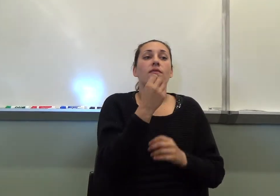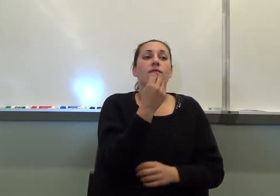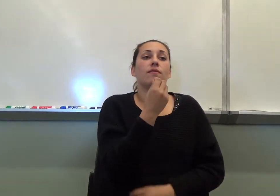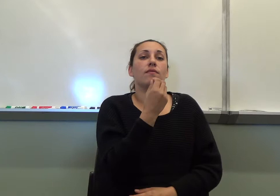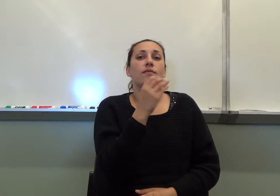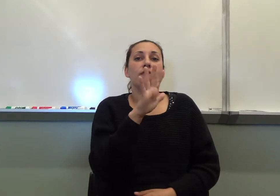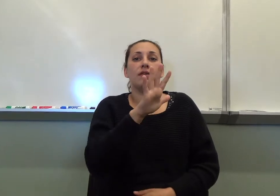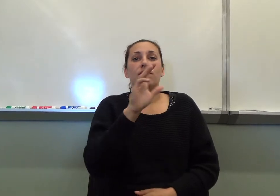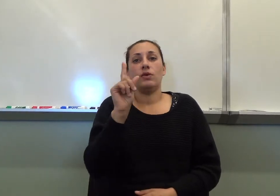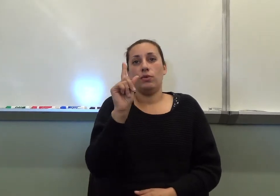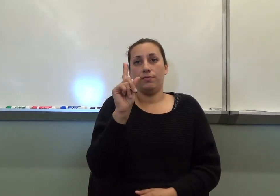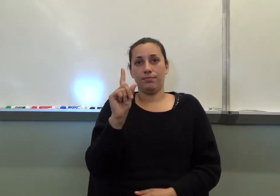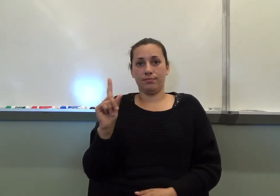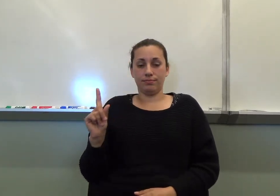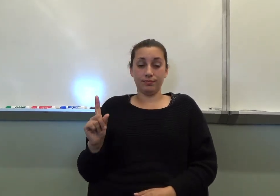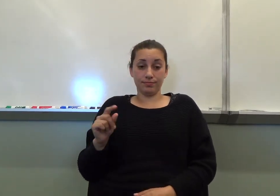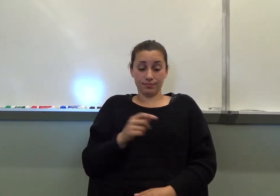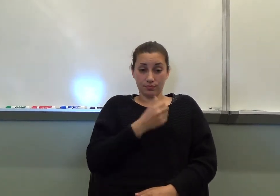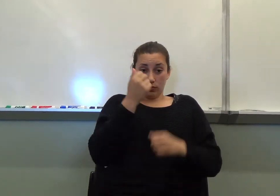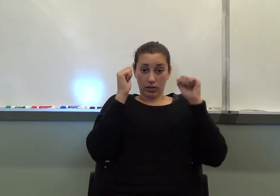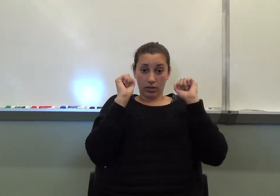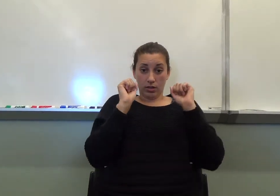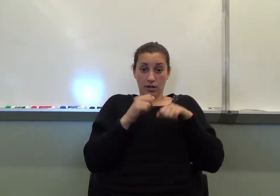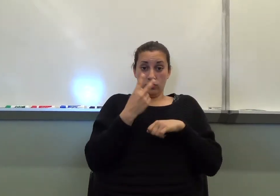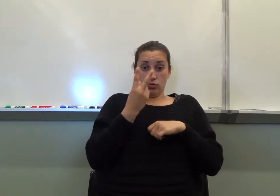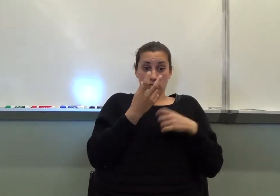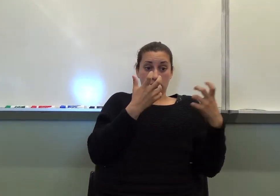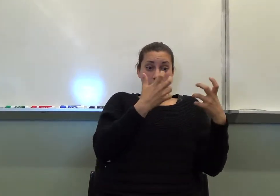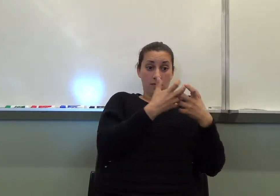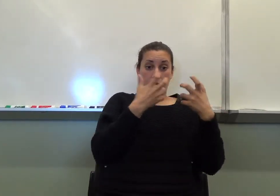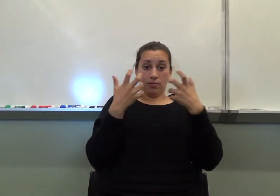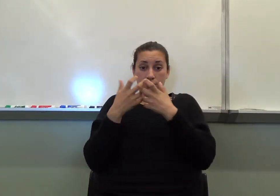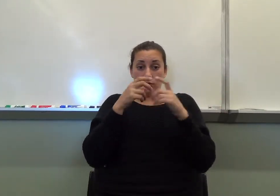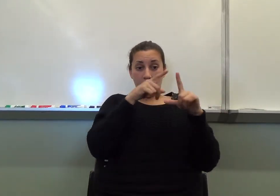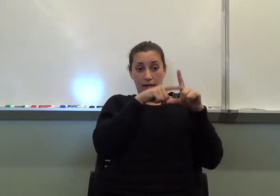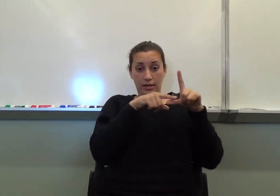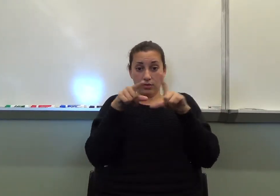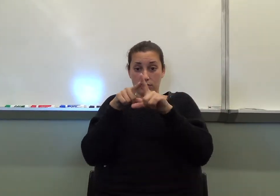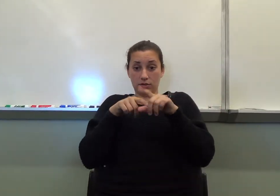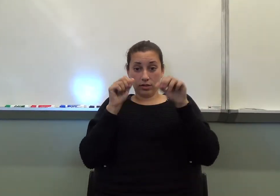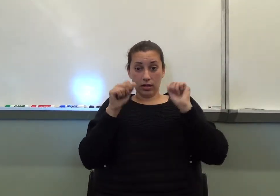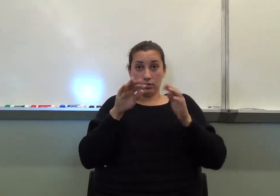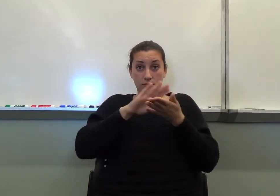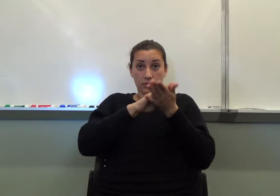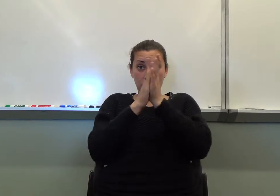All right, it says, can two complementary angles both be acute?